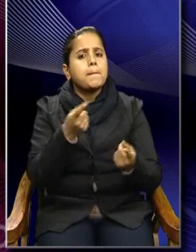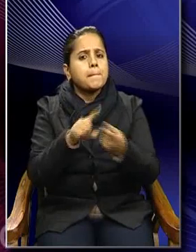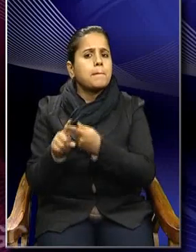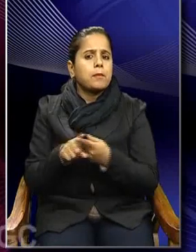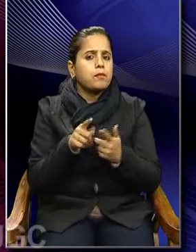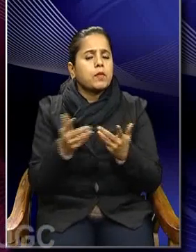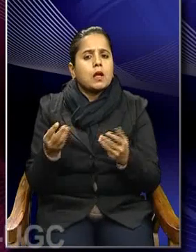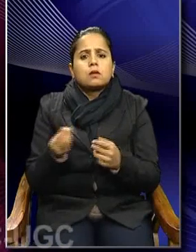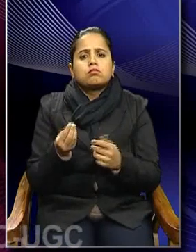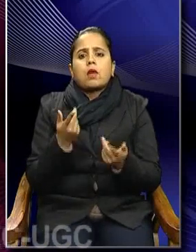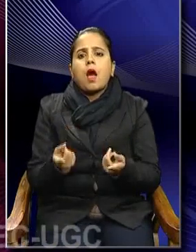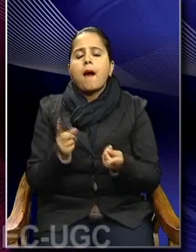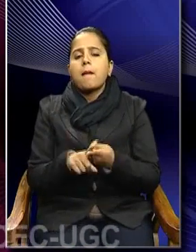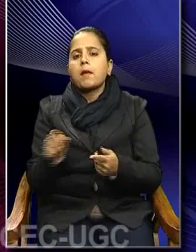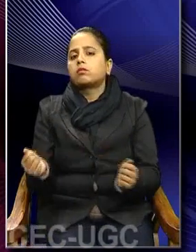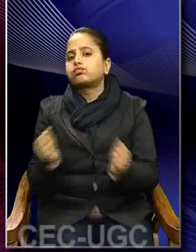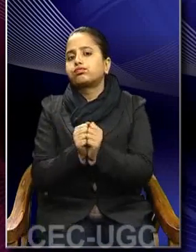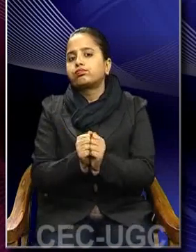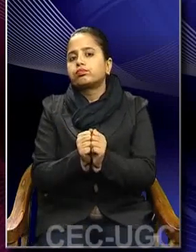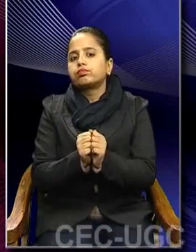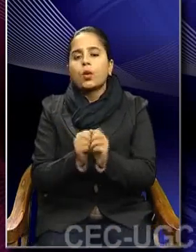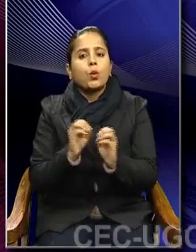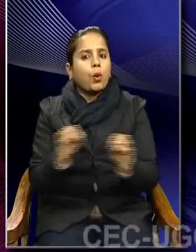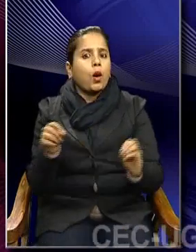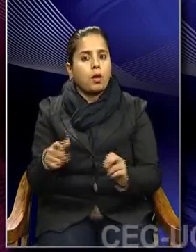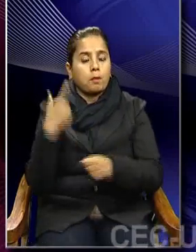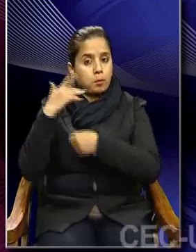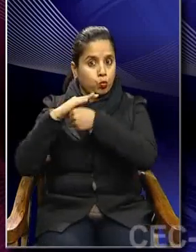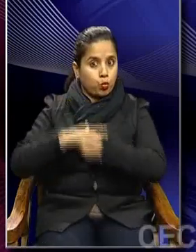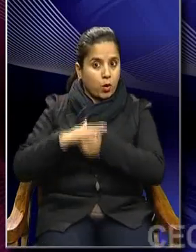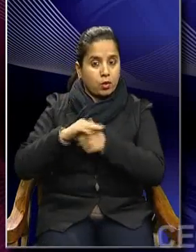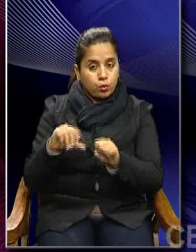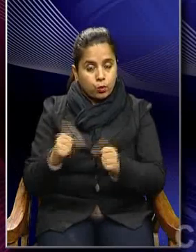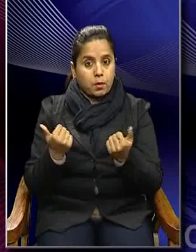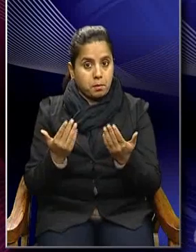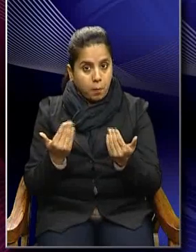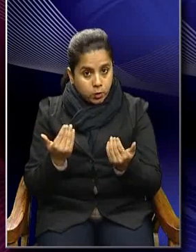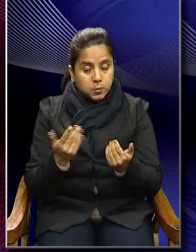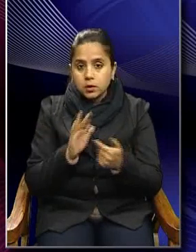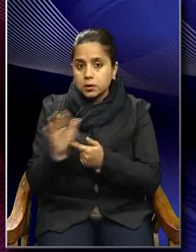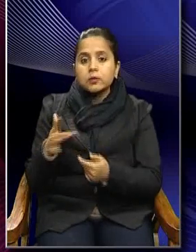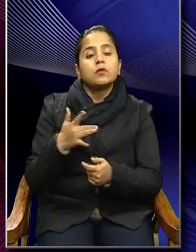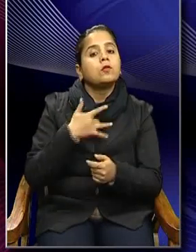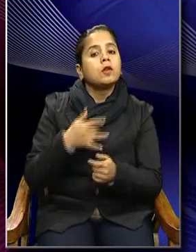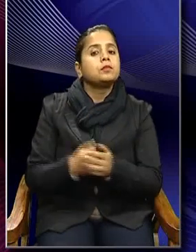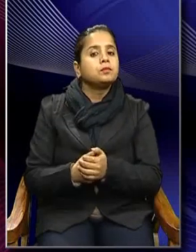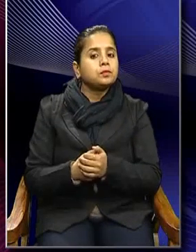couldn't quite withstand the pressures generated on account of the